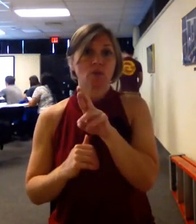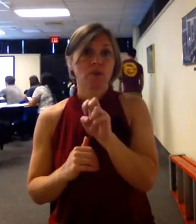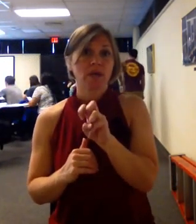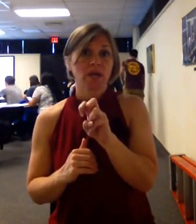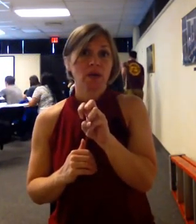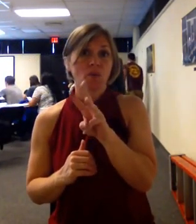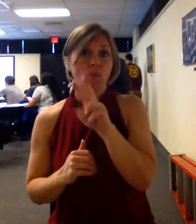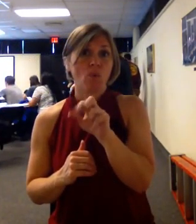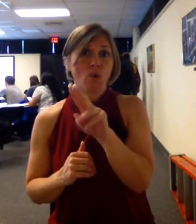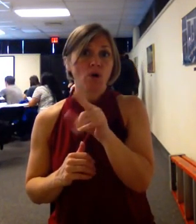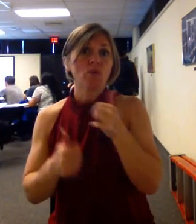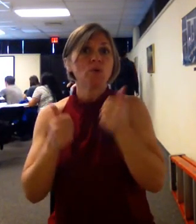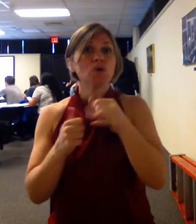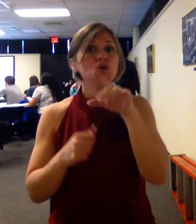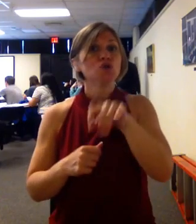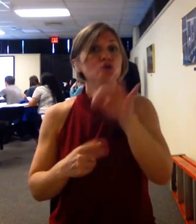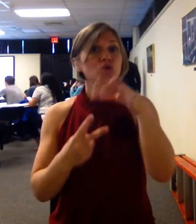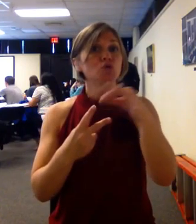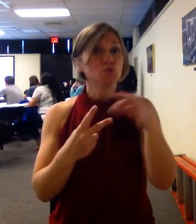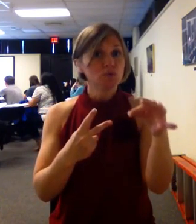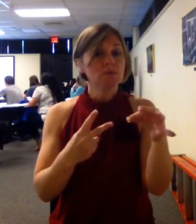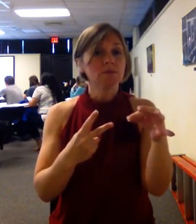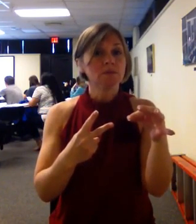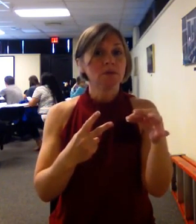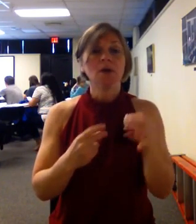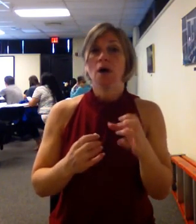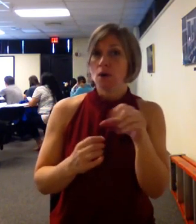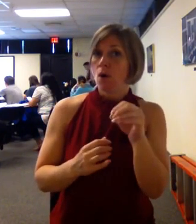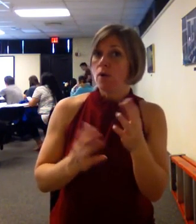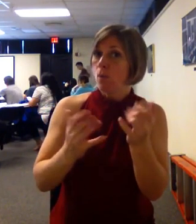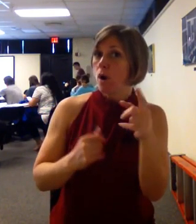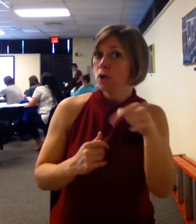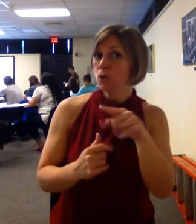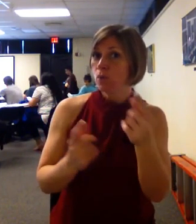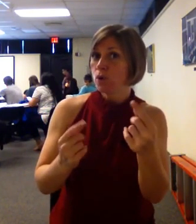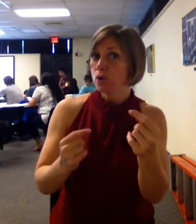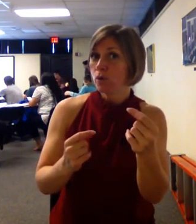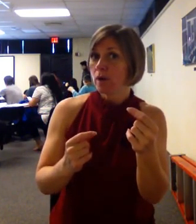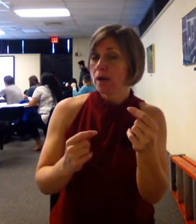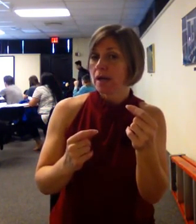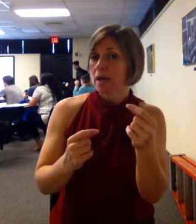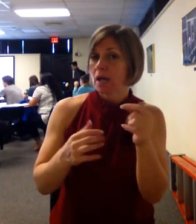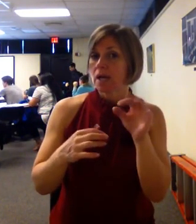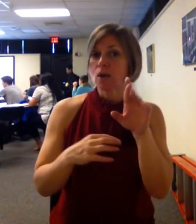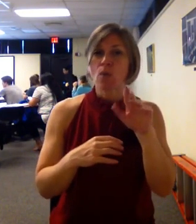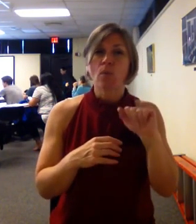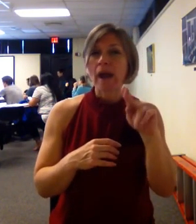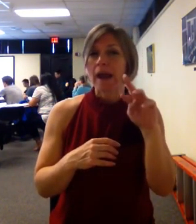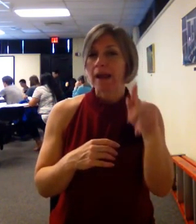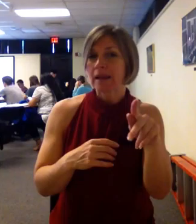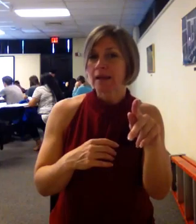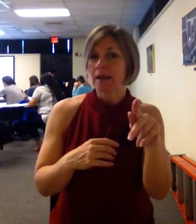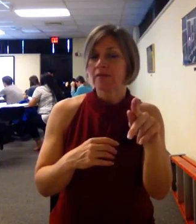choose? And so what they wanted you to do is they wanted you to rank them from the riskiest to the least